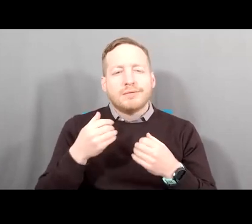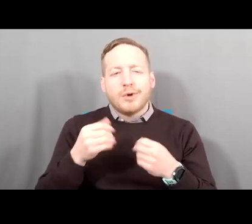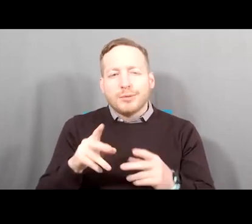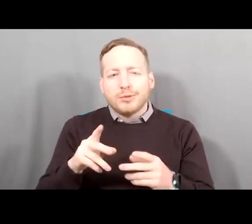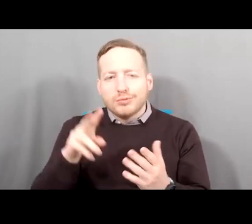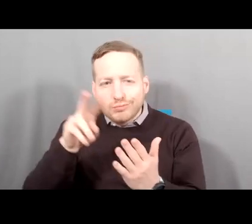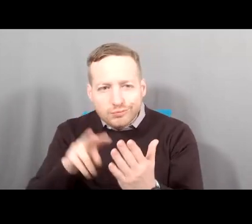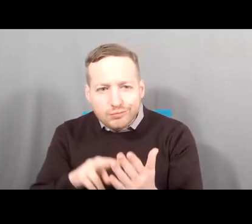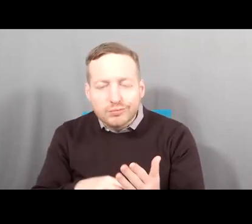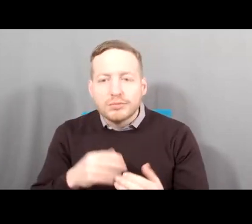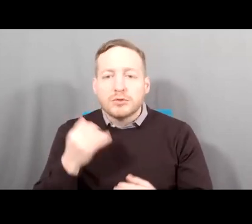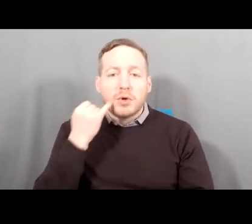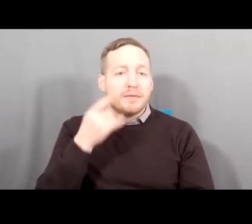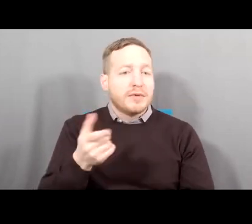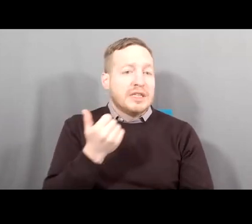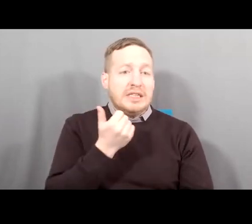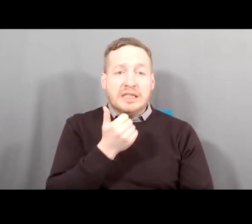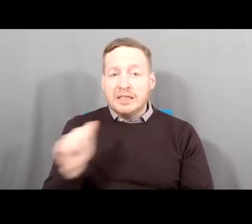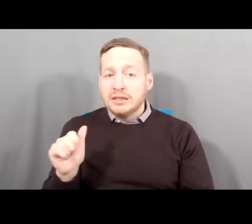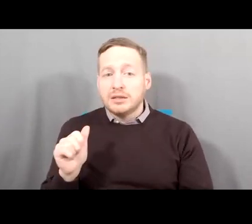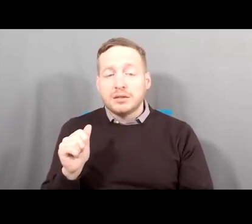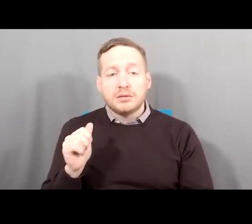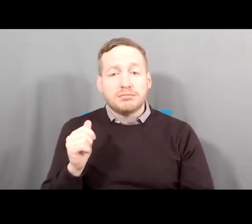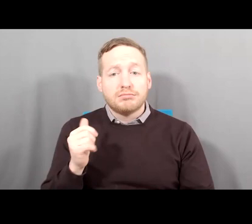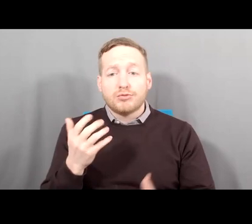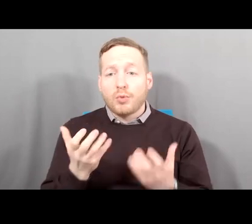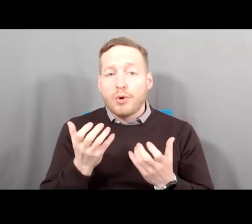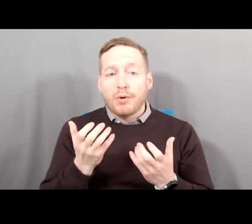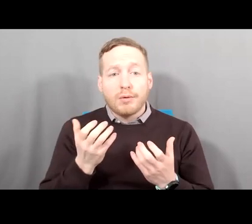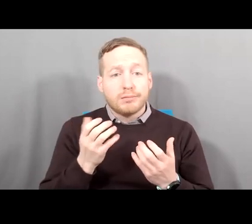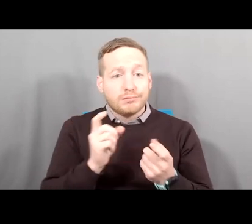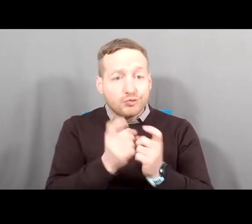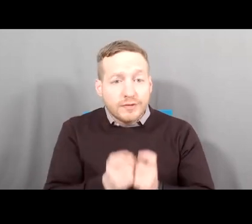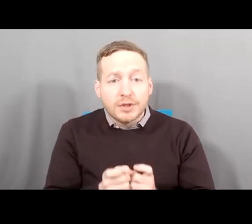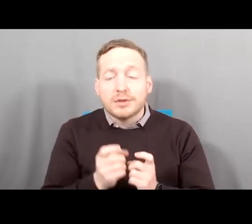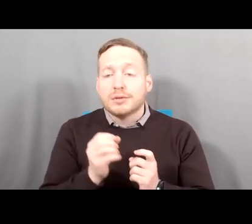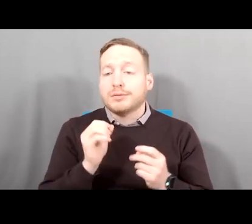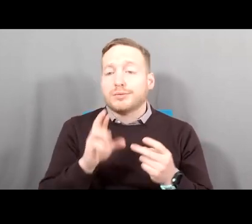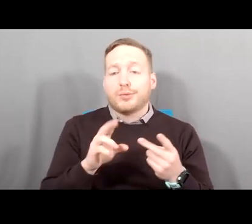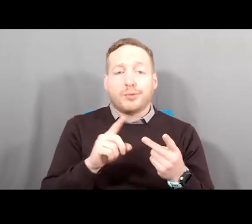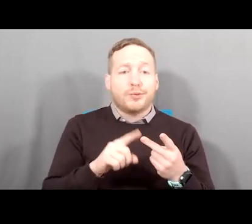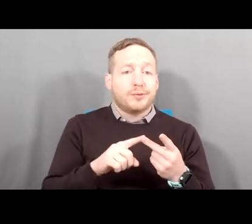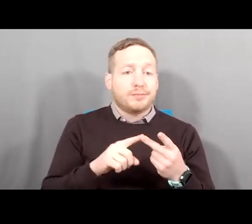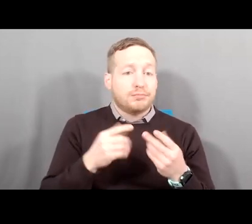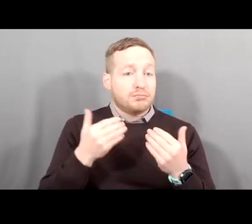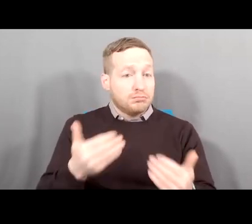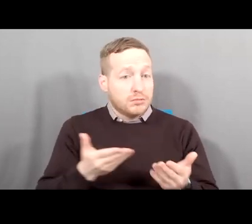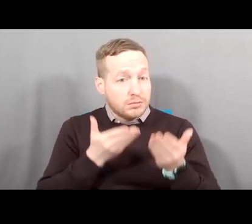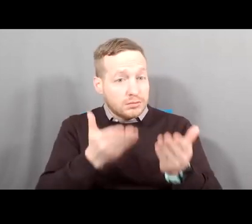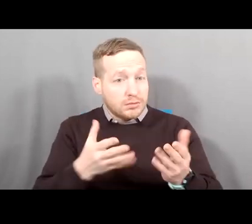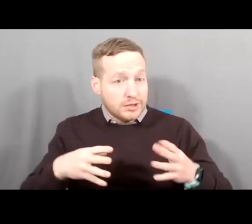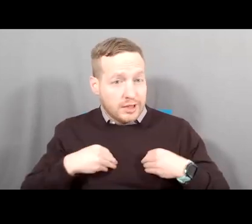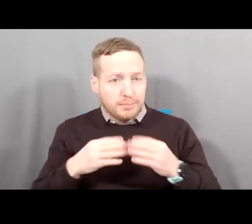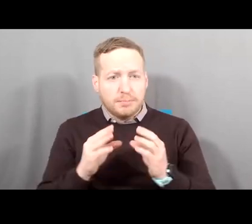The minutes were sent to all the commissioners and they should have had a chance to read it. But this way it's shown publicly. And if there's anything to edit